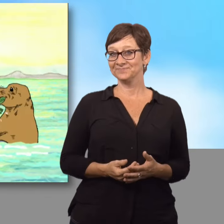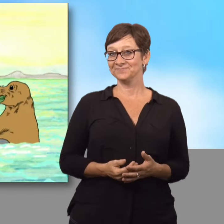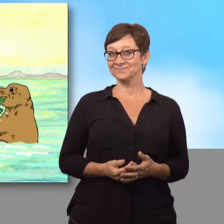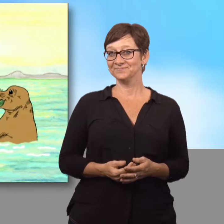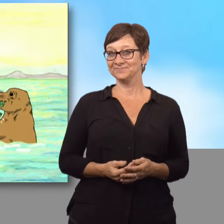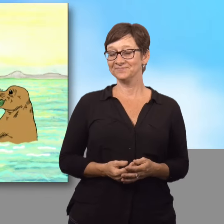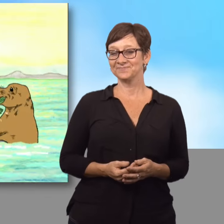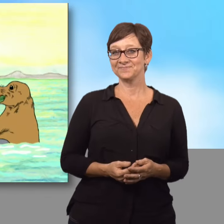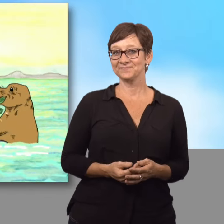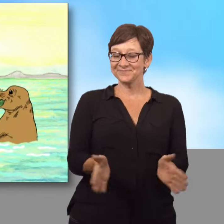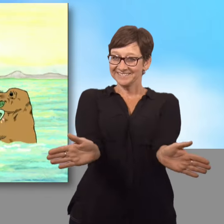Seal!